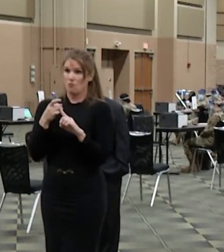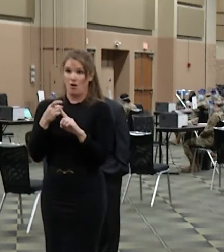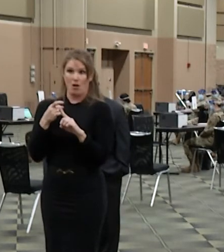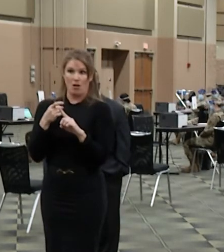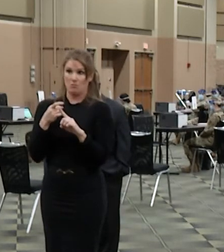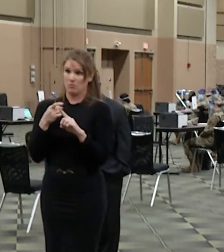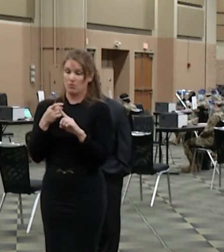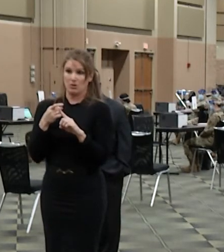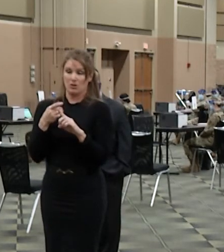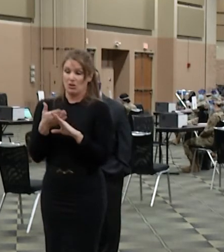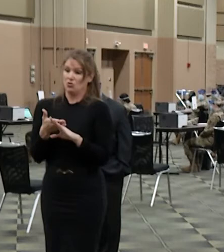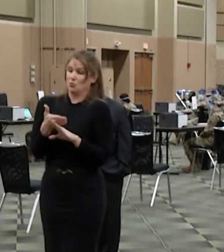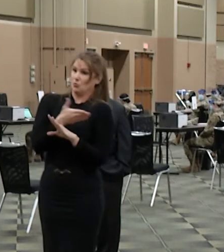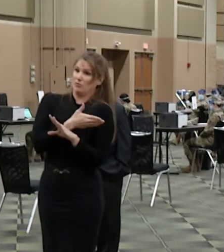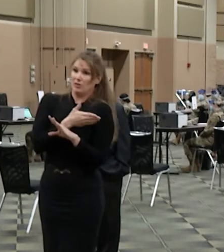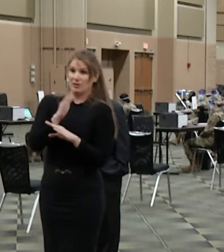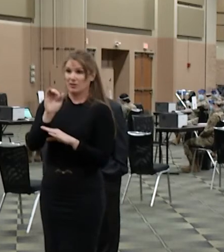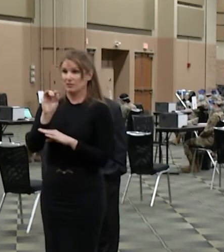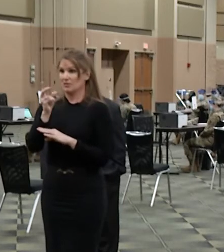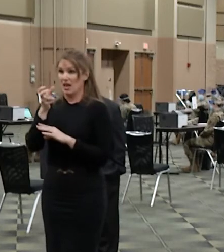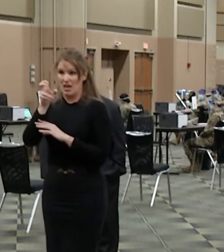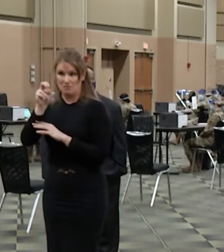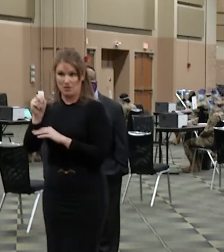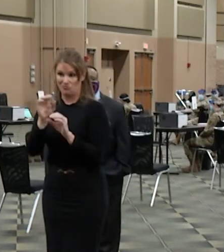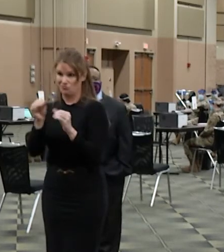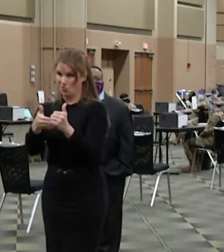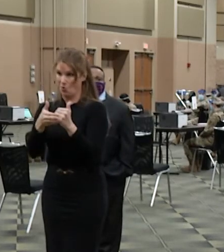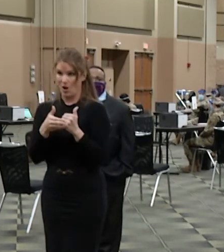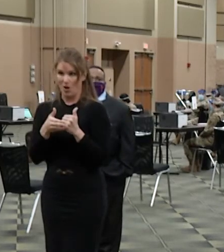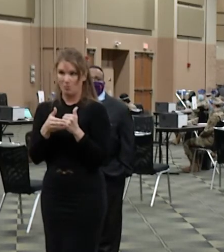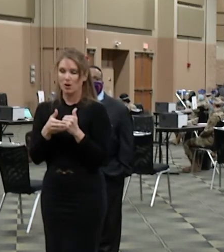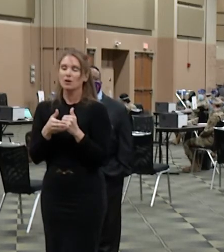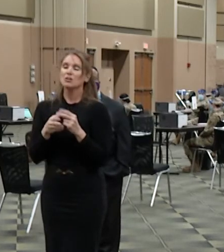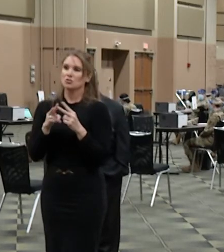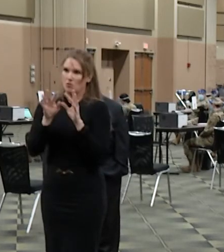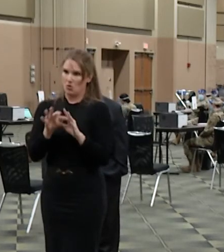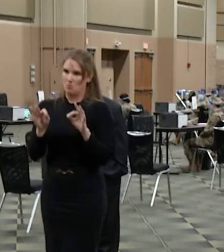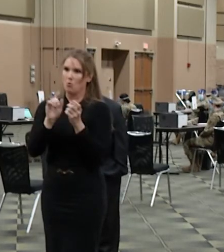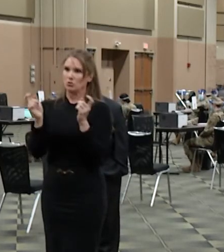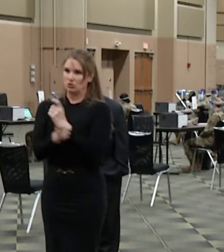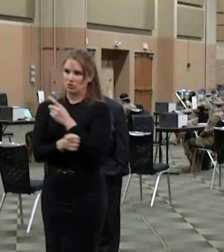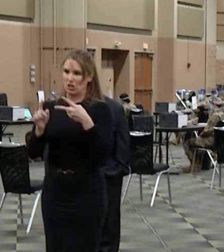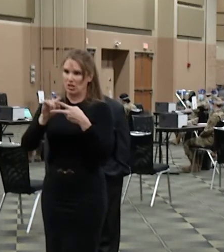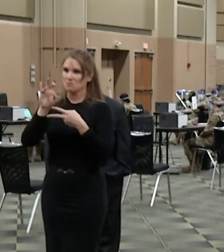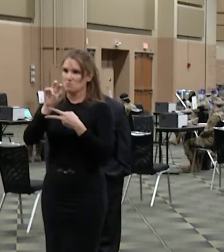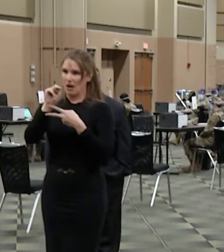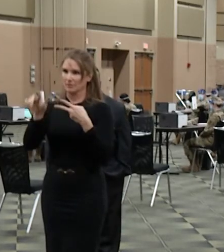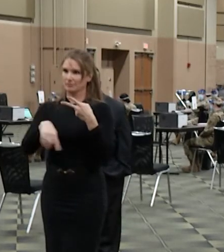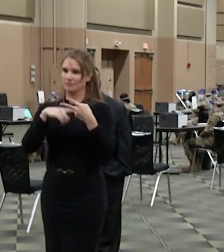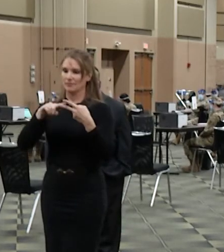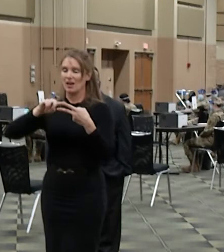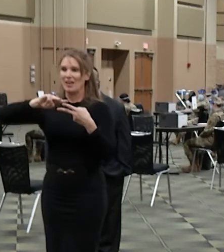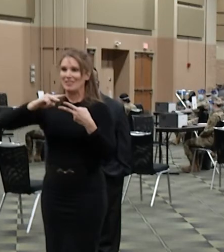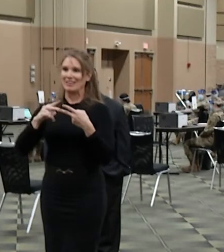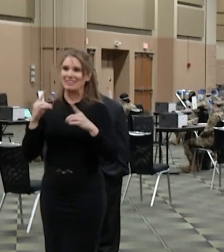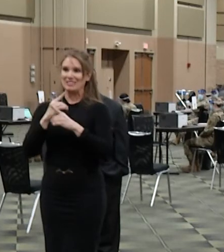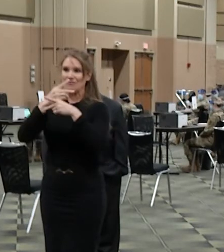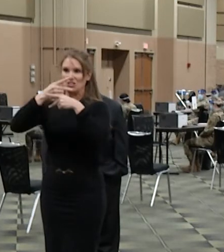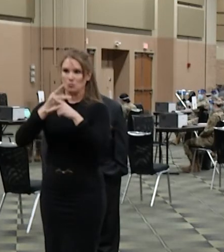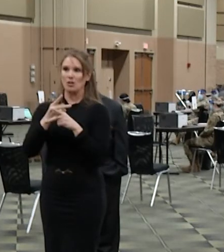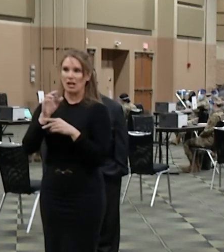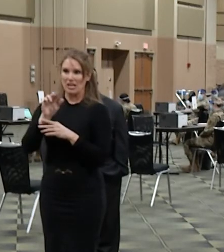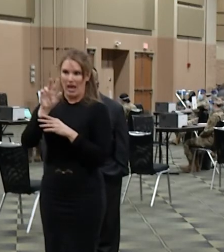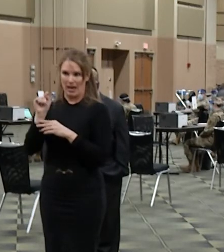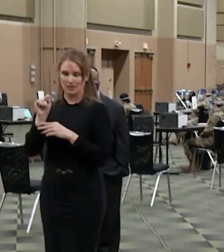the prior administration, rather. So that's one very important thing. A second, of course, is the Defense Production Act, which I've been